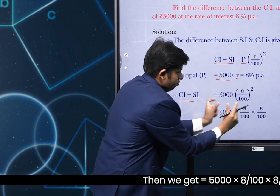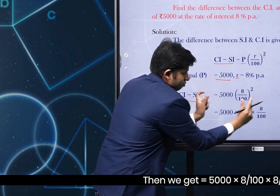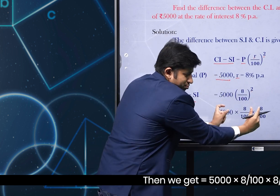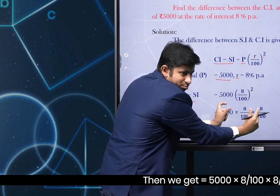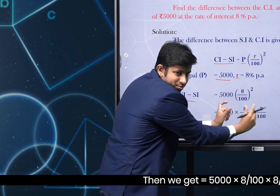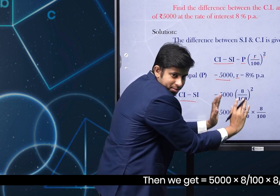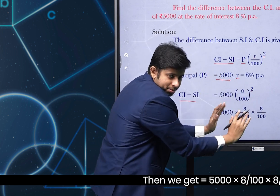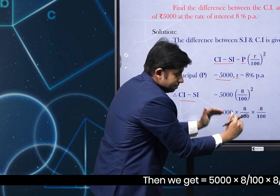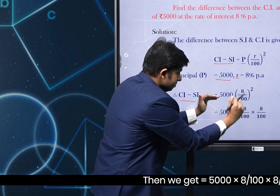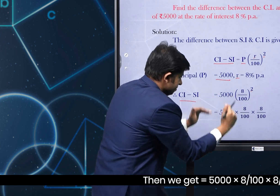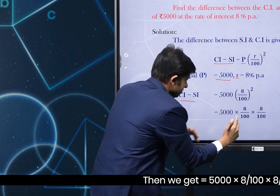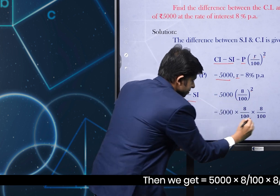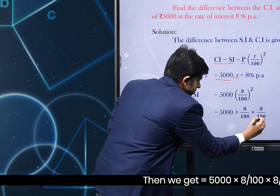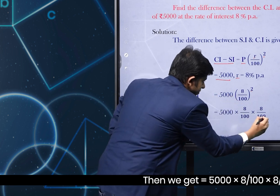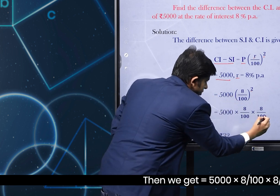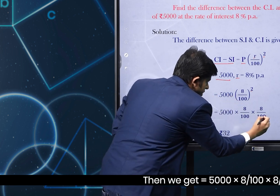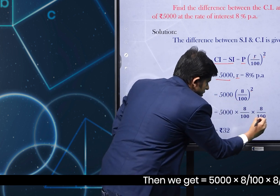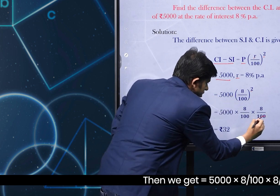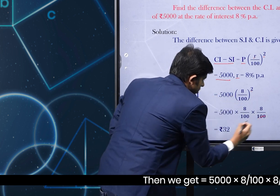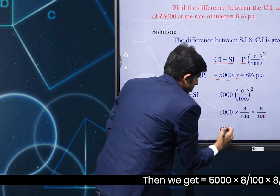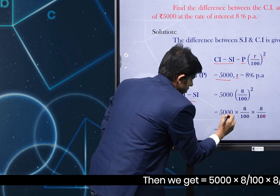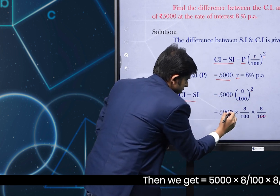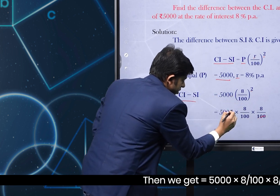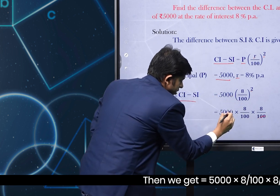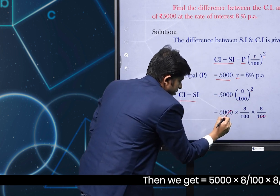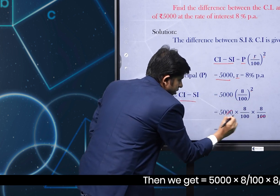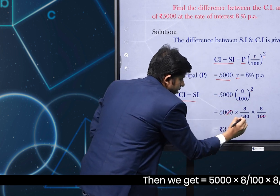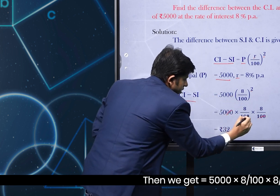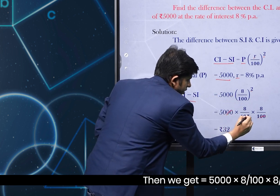Then we get 5000 into 8 by 100 into 8 by 100.